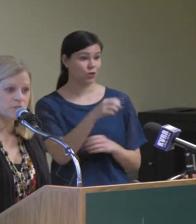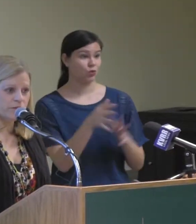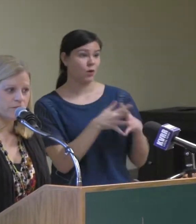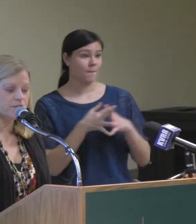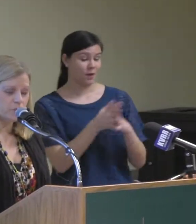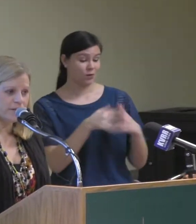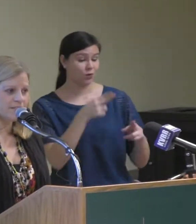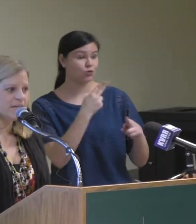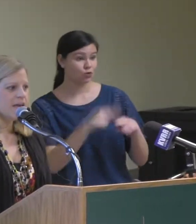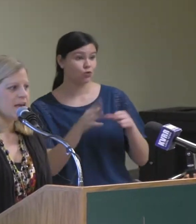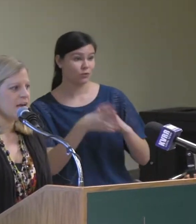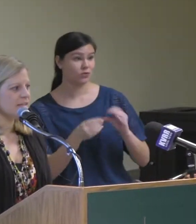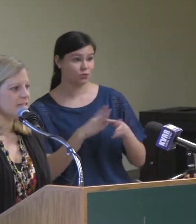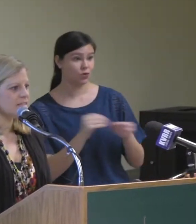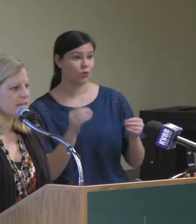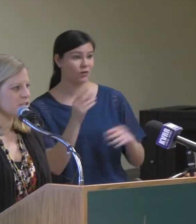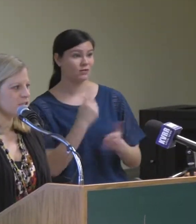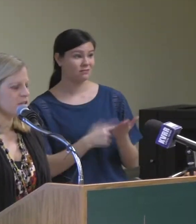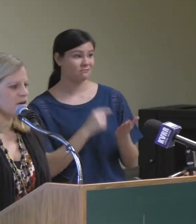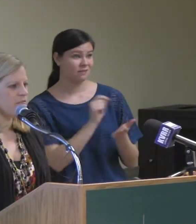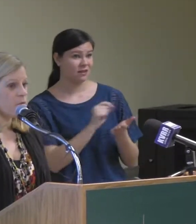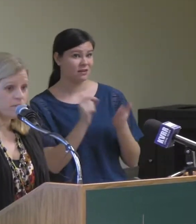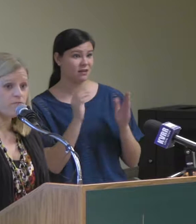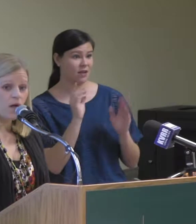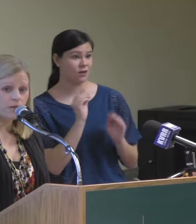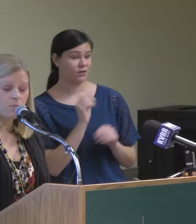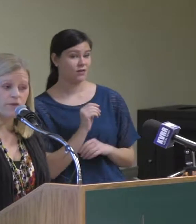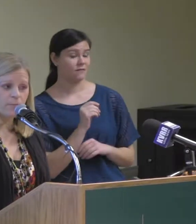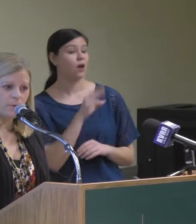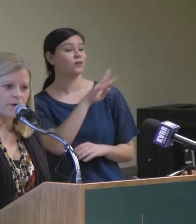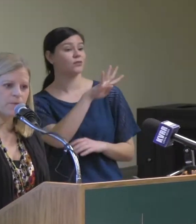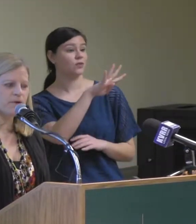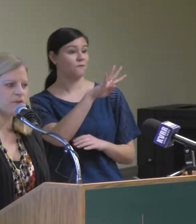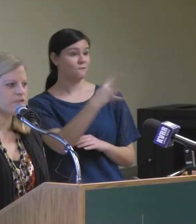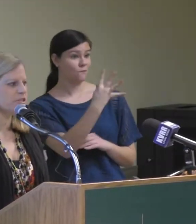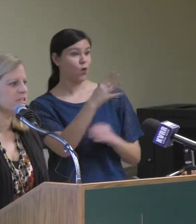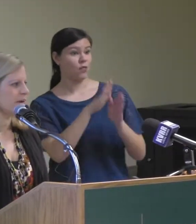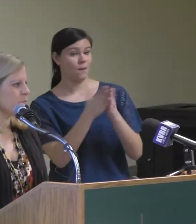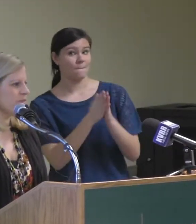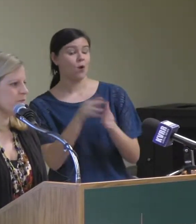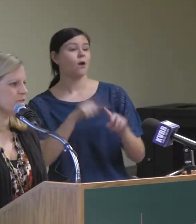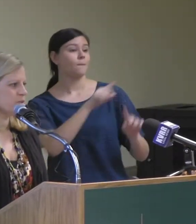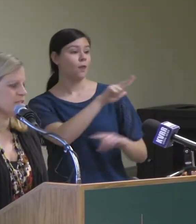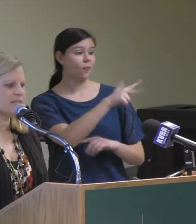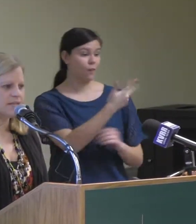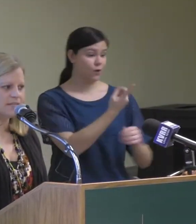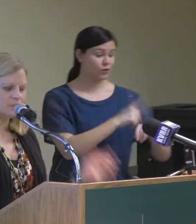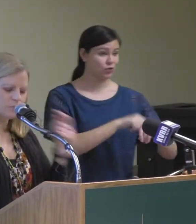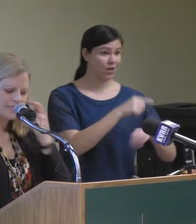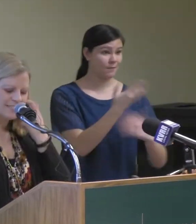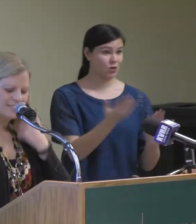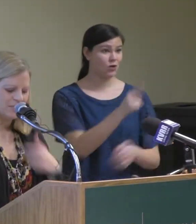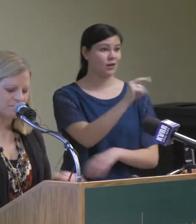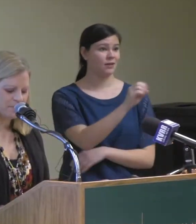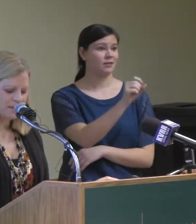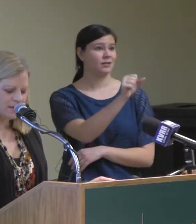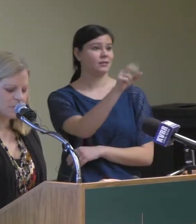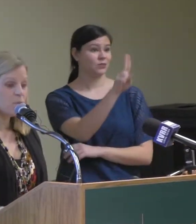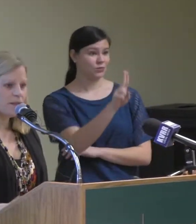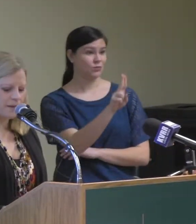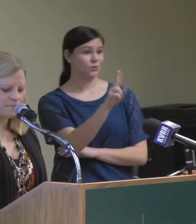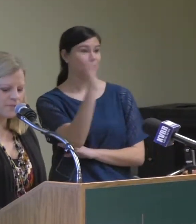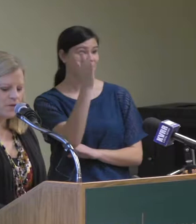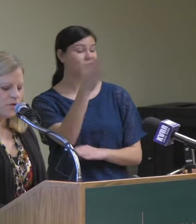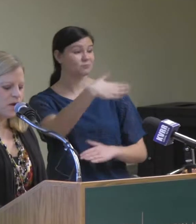Short Stories. And this is actually the fourth volume of our book, but our third time we have been doing this NDSU presentation.